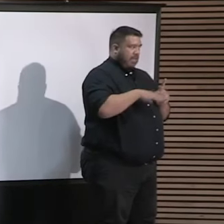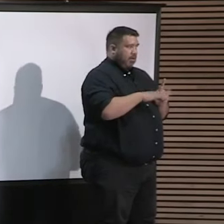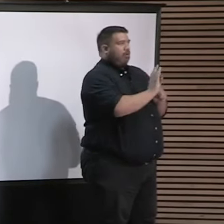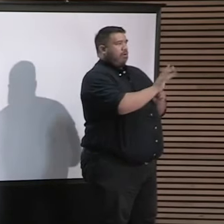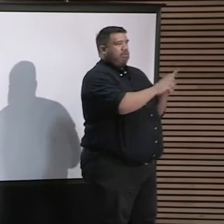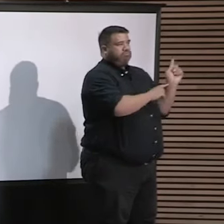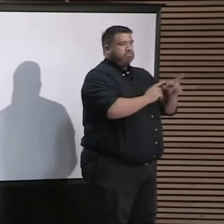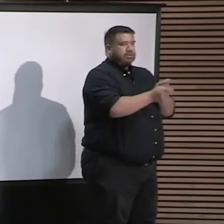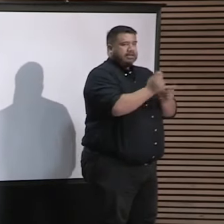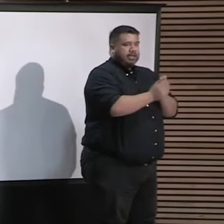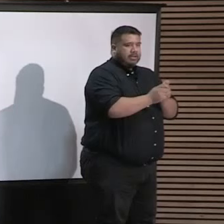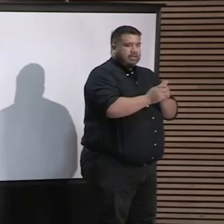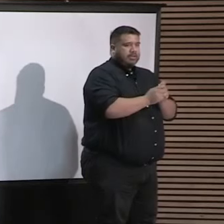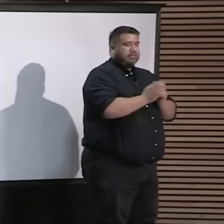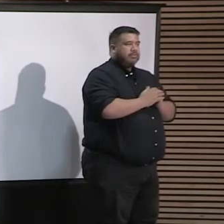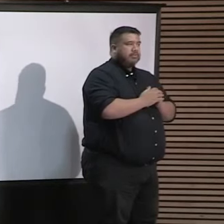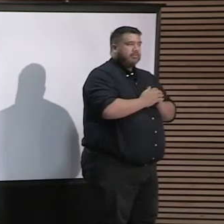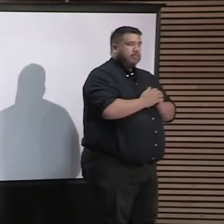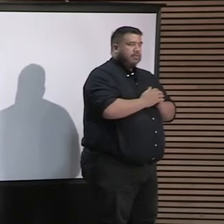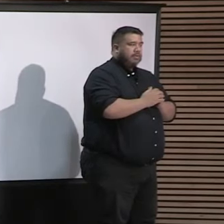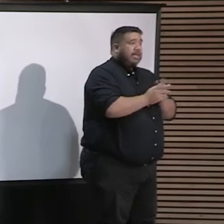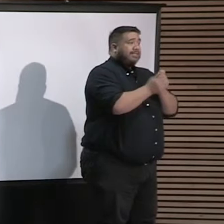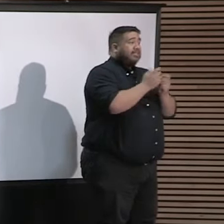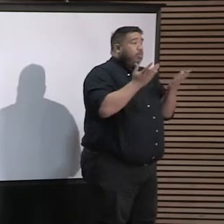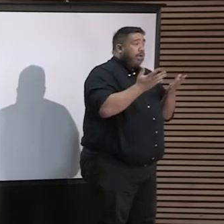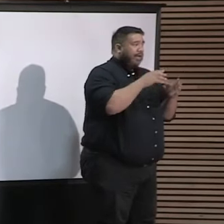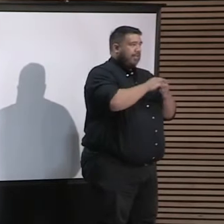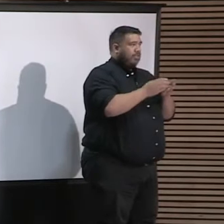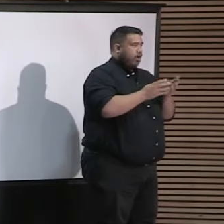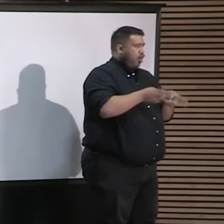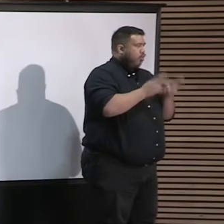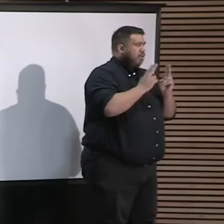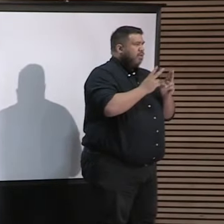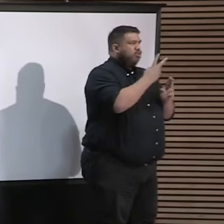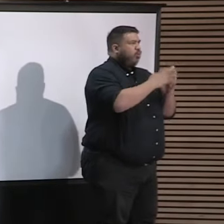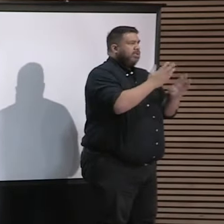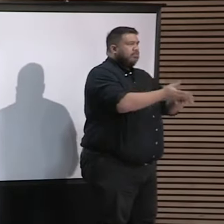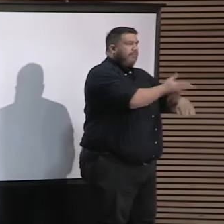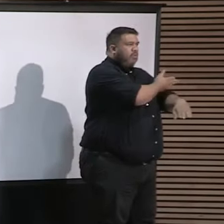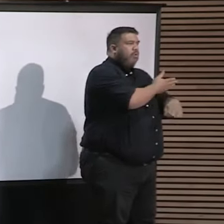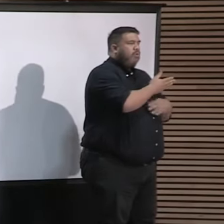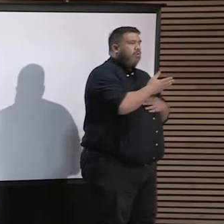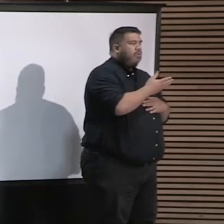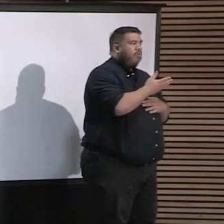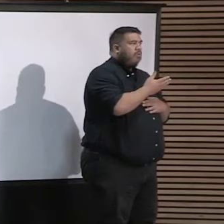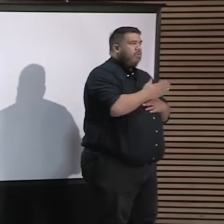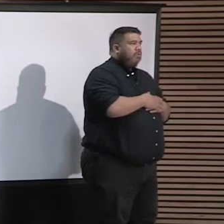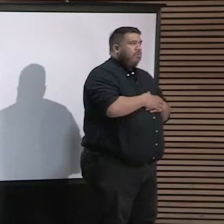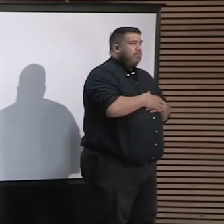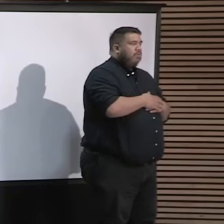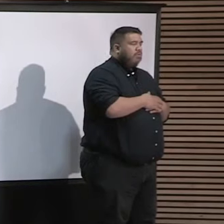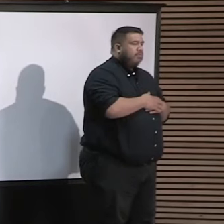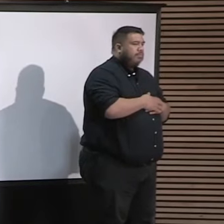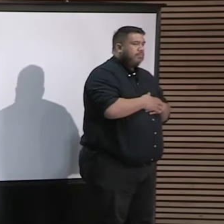and there was testing at the testing at the Ridges Hotel only a couple of weeks before this, the testing